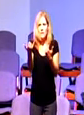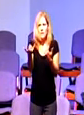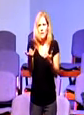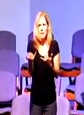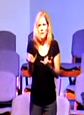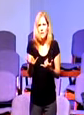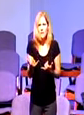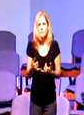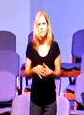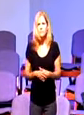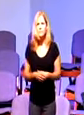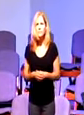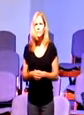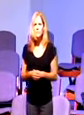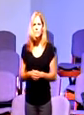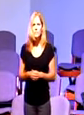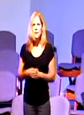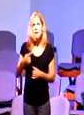right now?